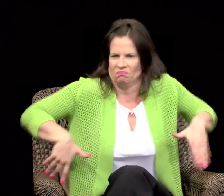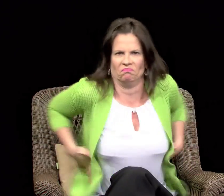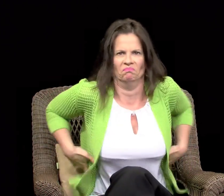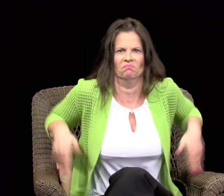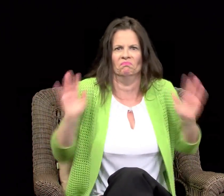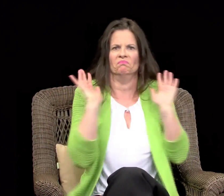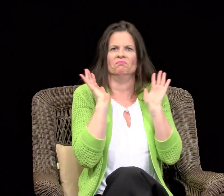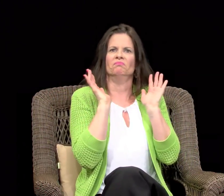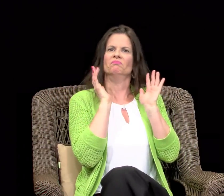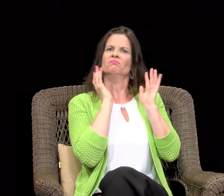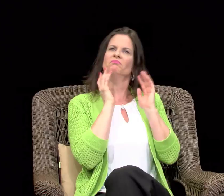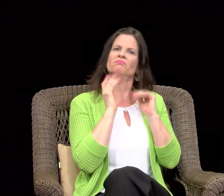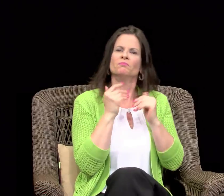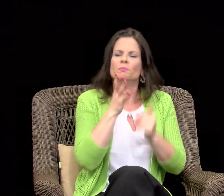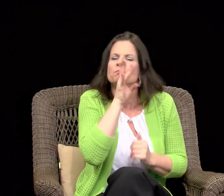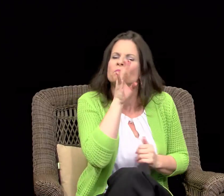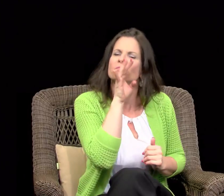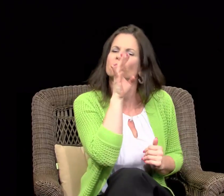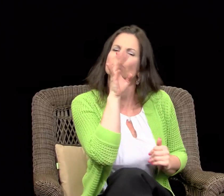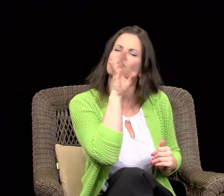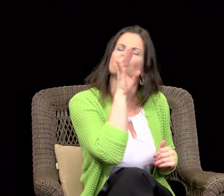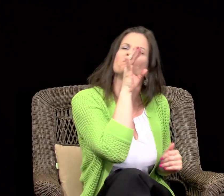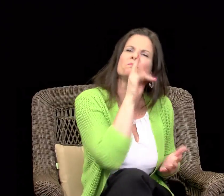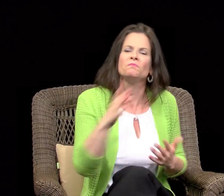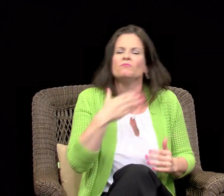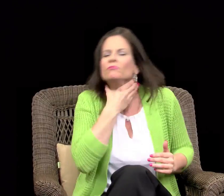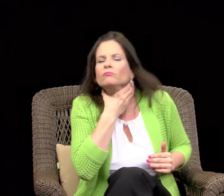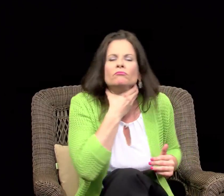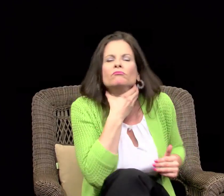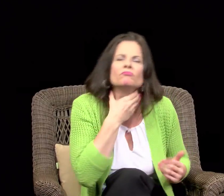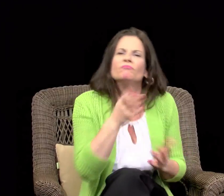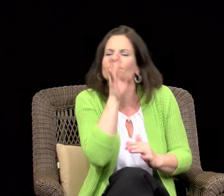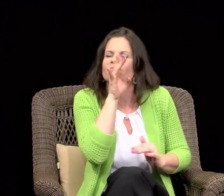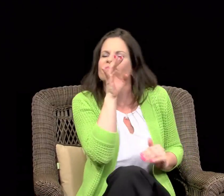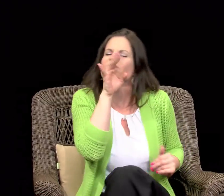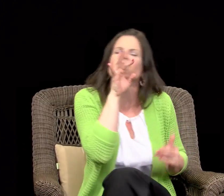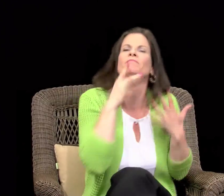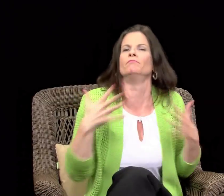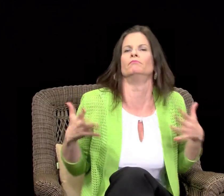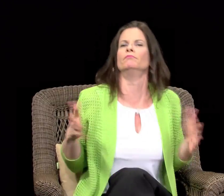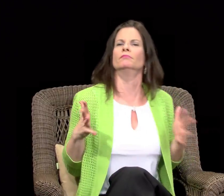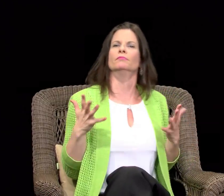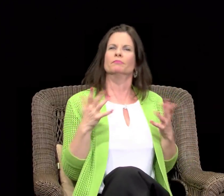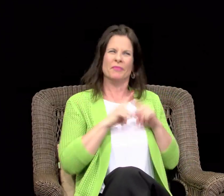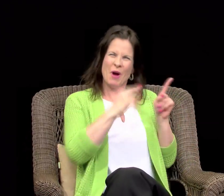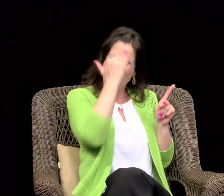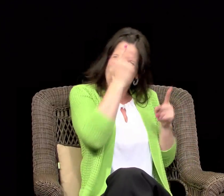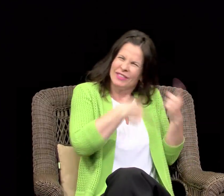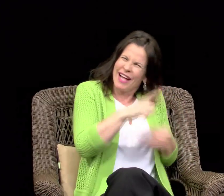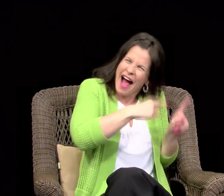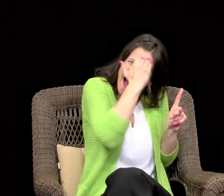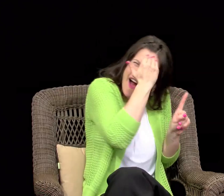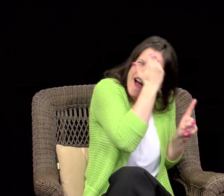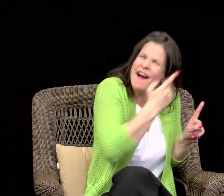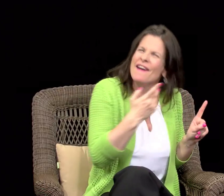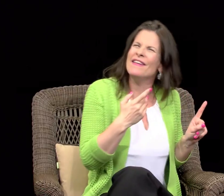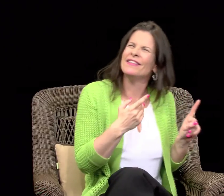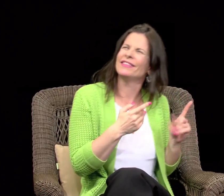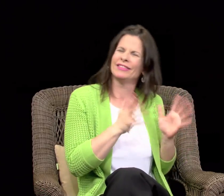sign language. She just kept her hands to her side and spoke and maybe felt somebody's neck to figure out what they were